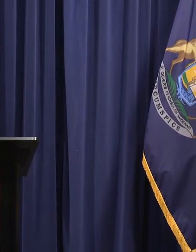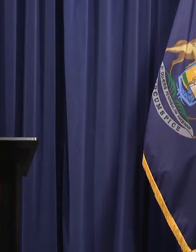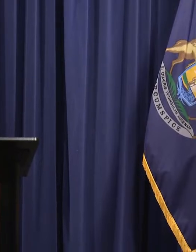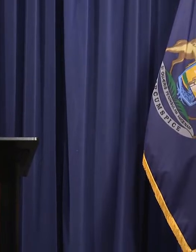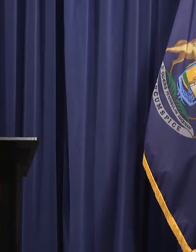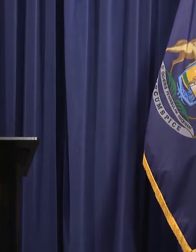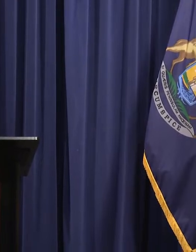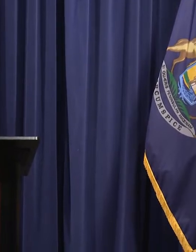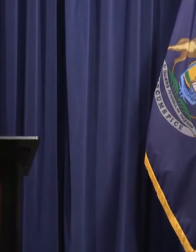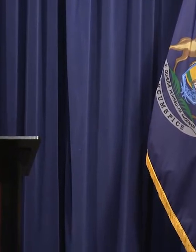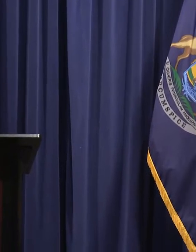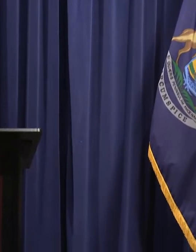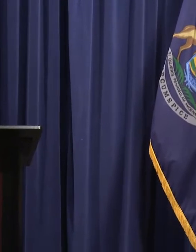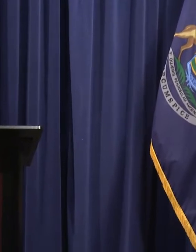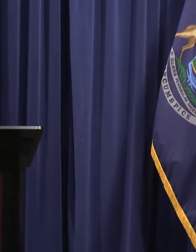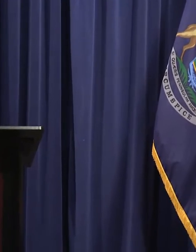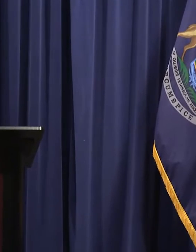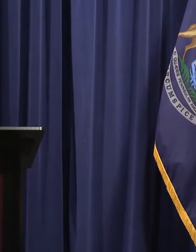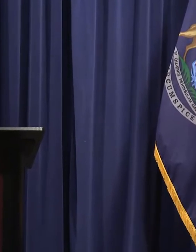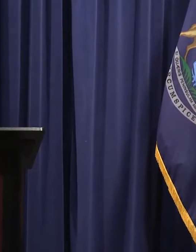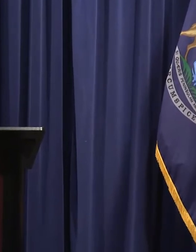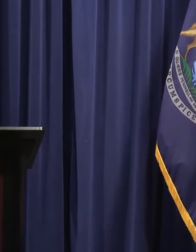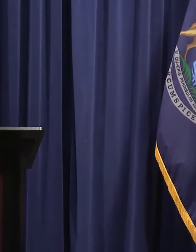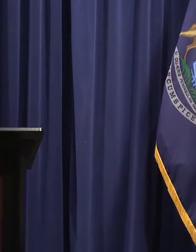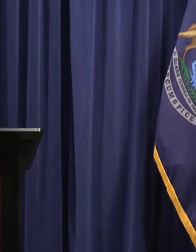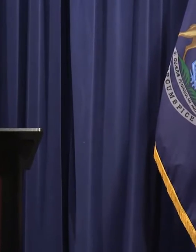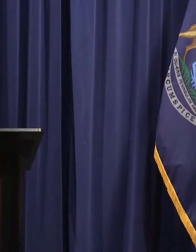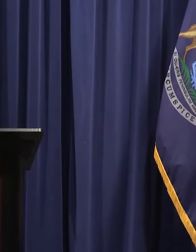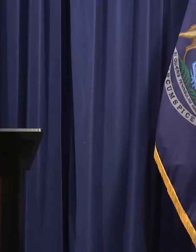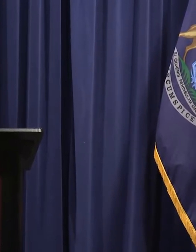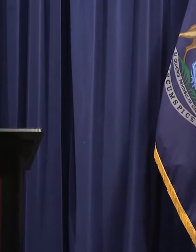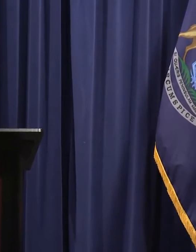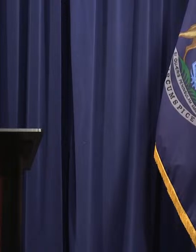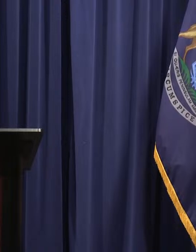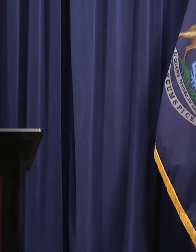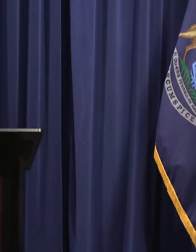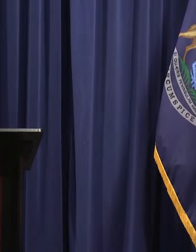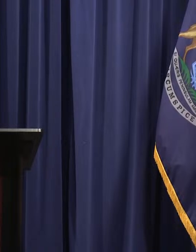be. Could be. Could be. Talk to the thumb at least.